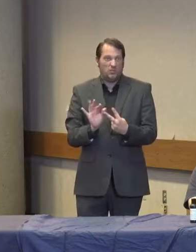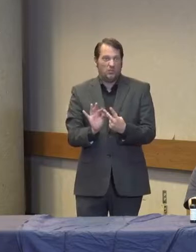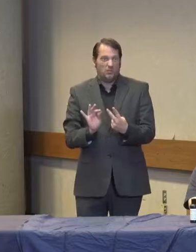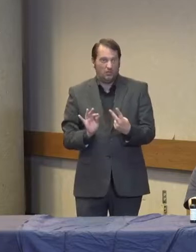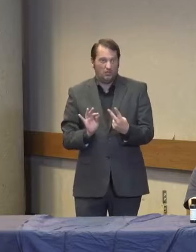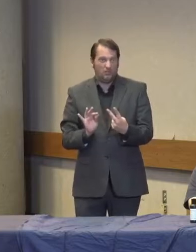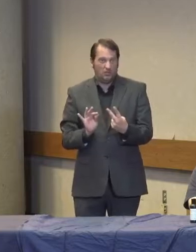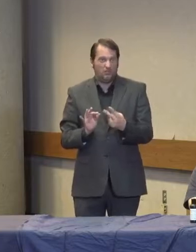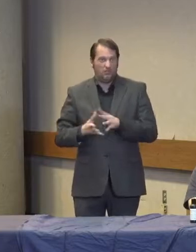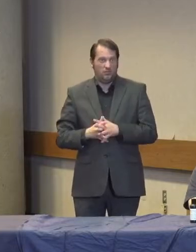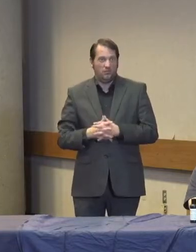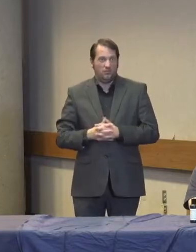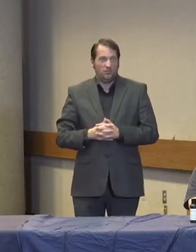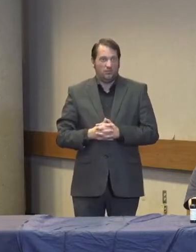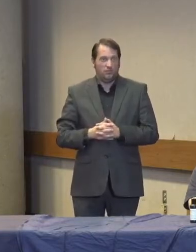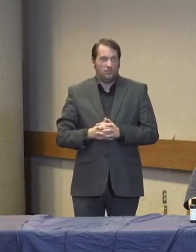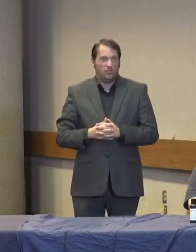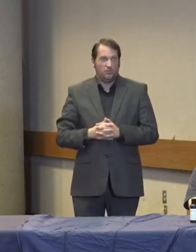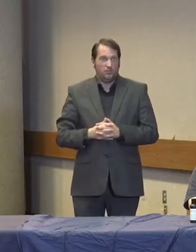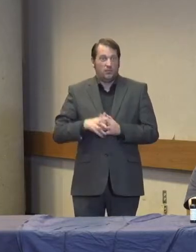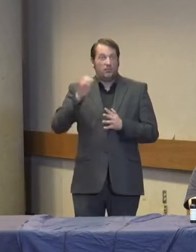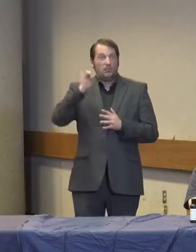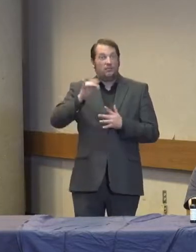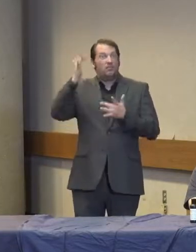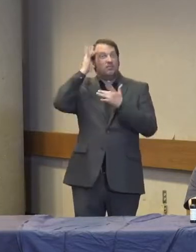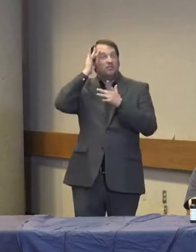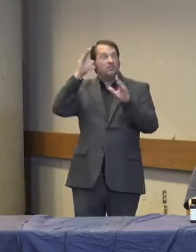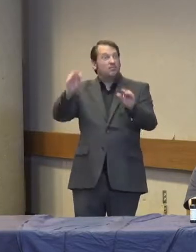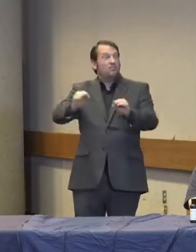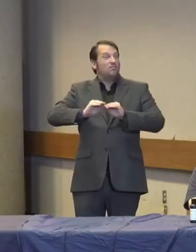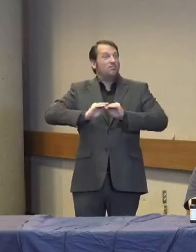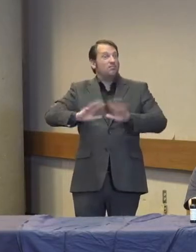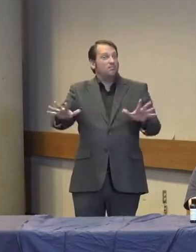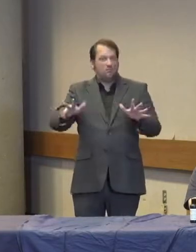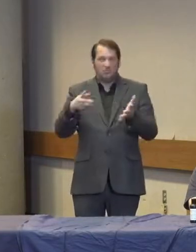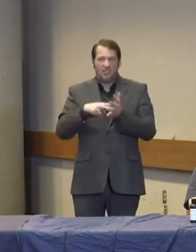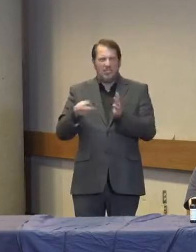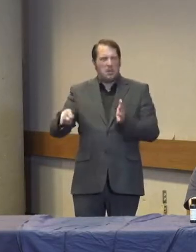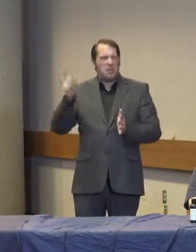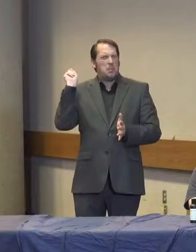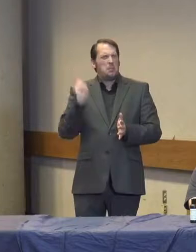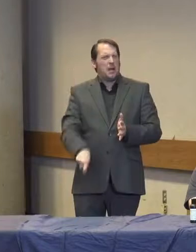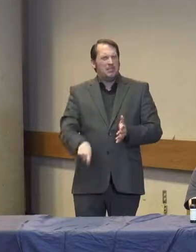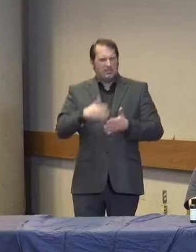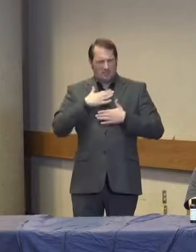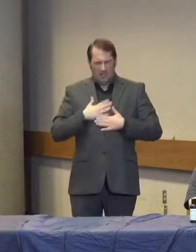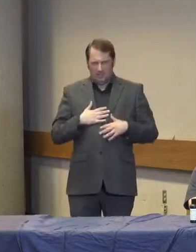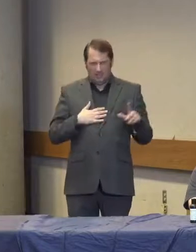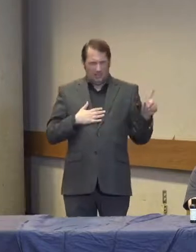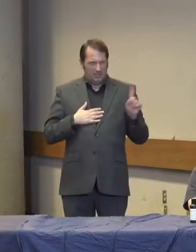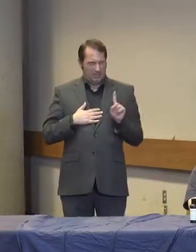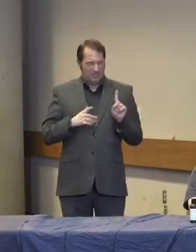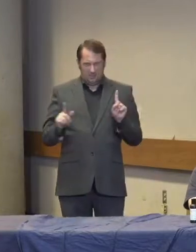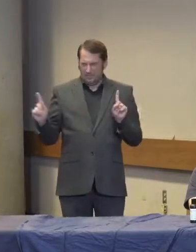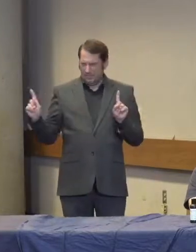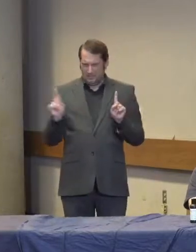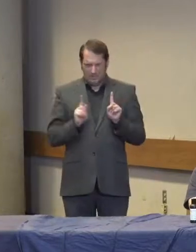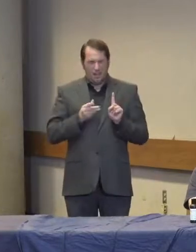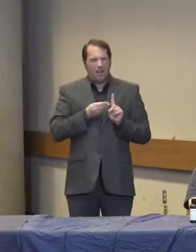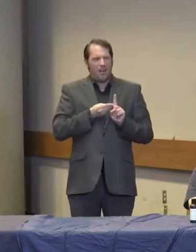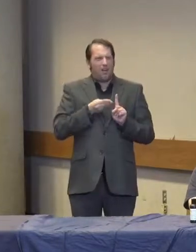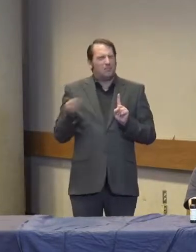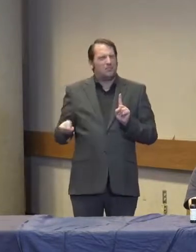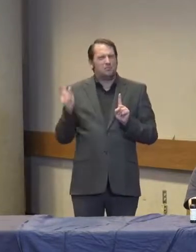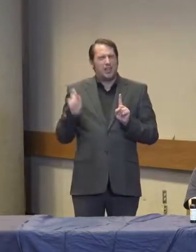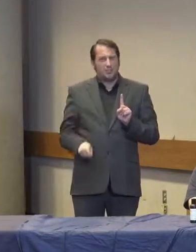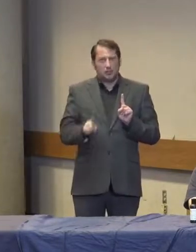contact to spread. If we limit our contact, we will limit the ability of the virus to spread and we will kill it. But if we do not do those